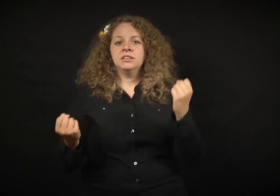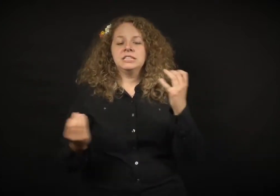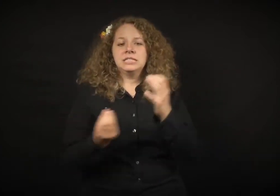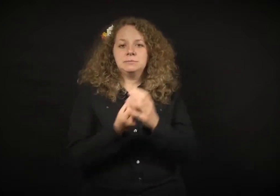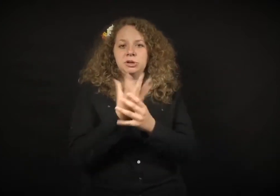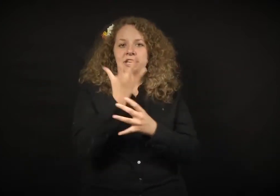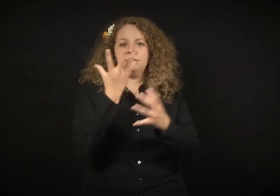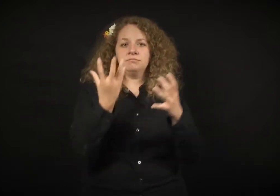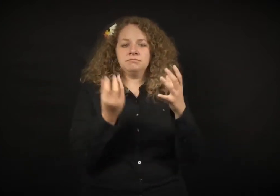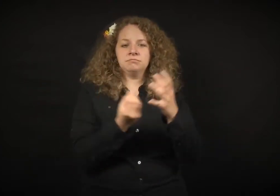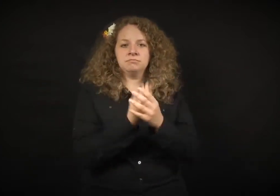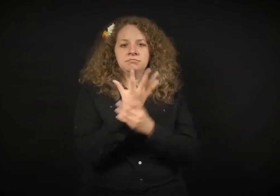Spring,